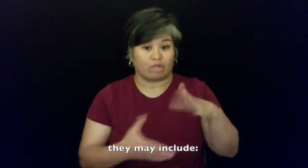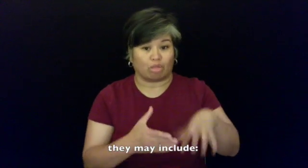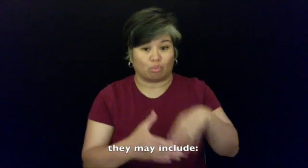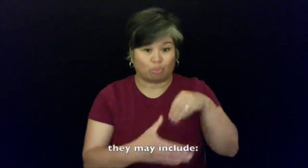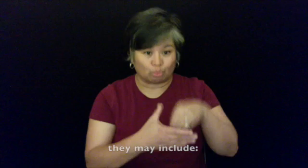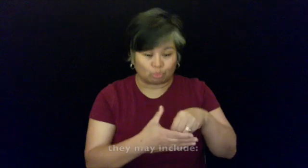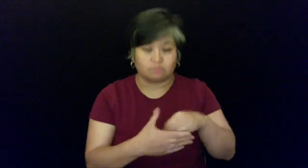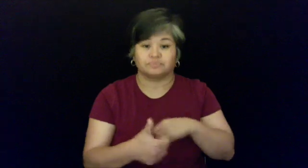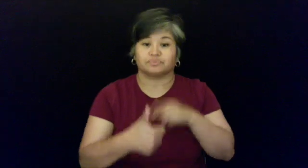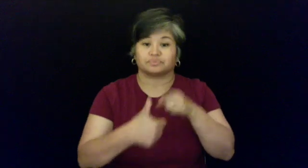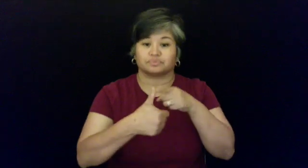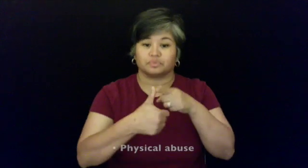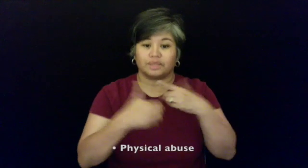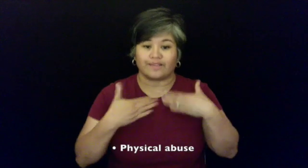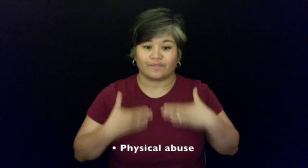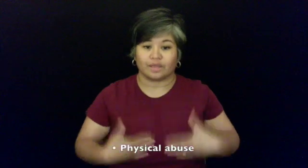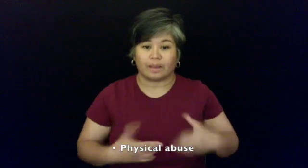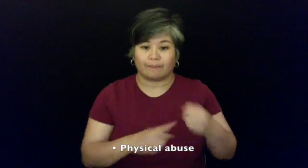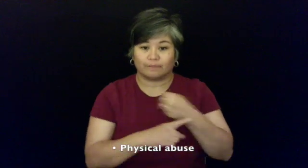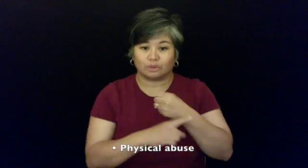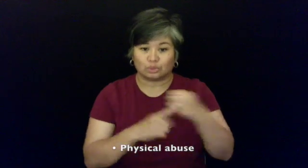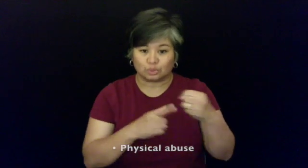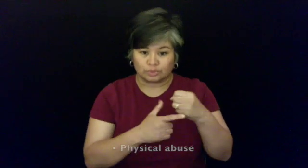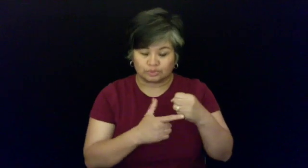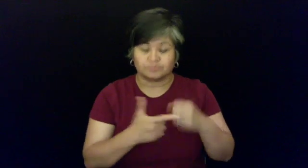they may include physical abuse,